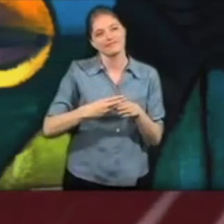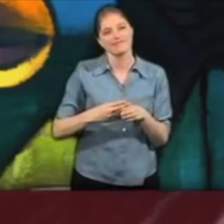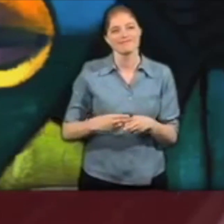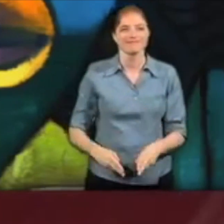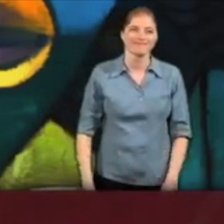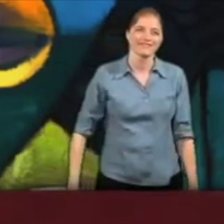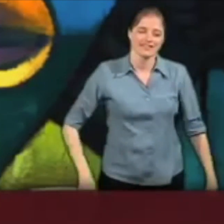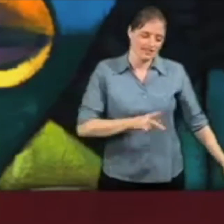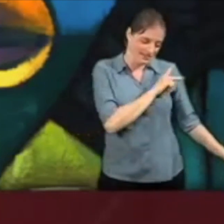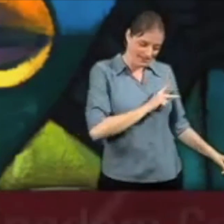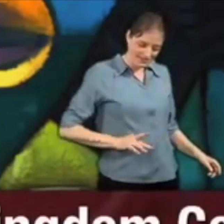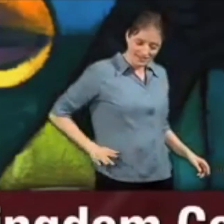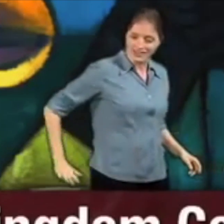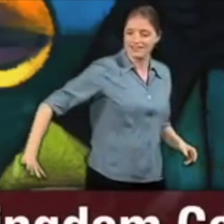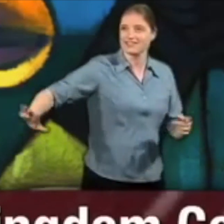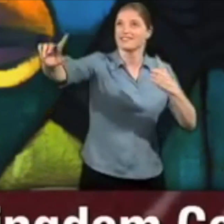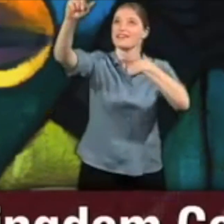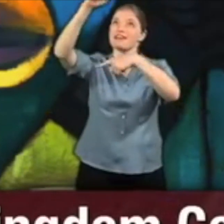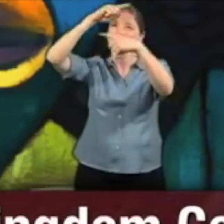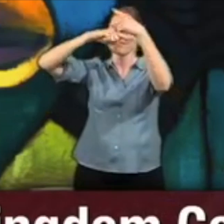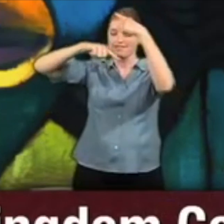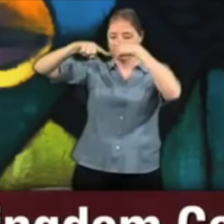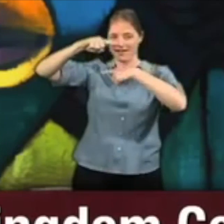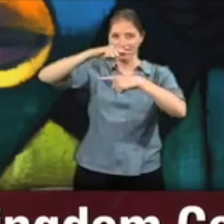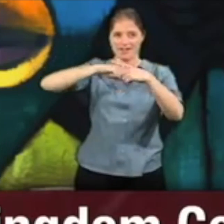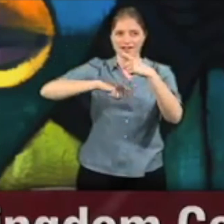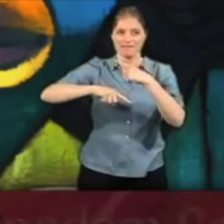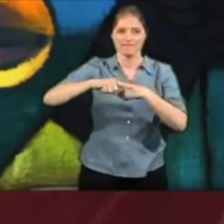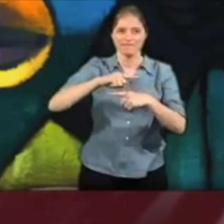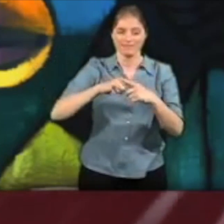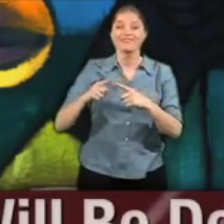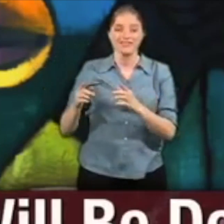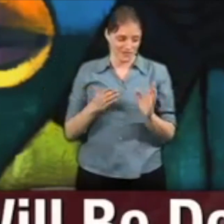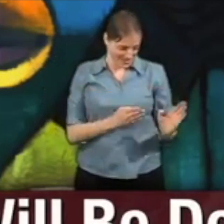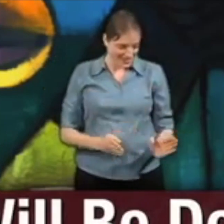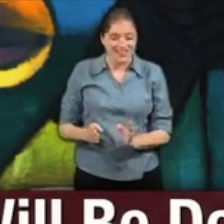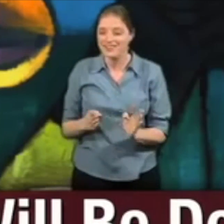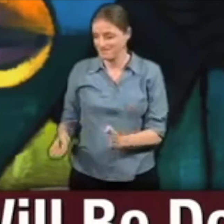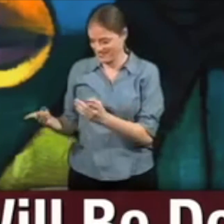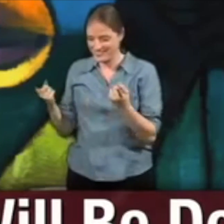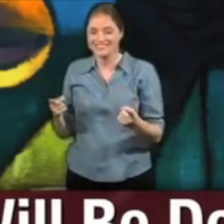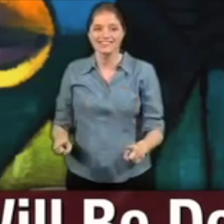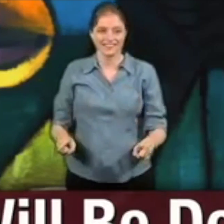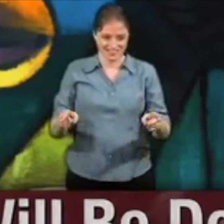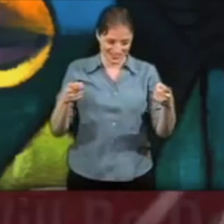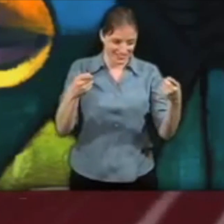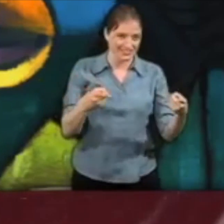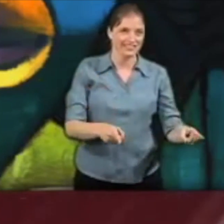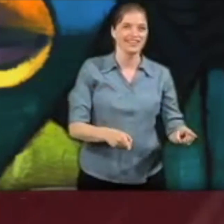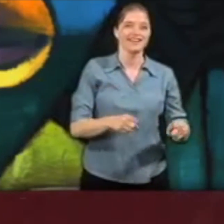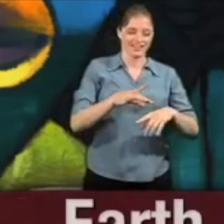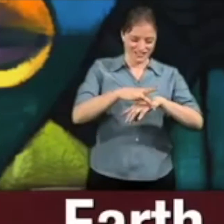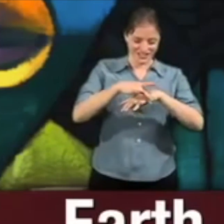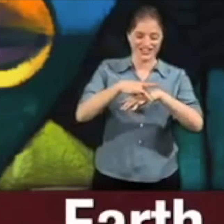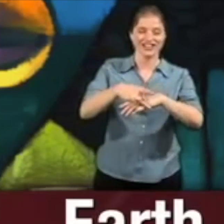Your kingdom come, Your will be done on earth